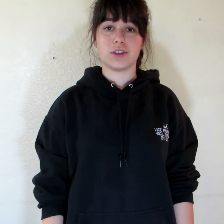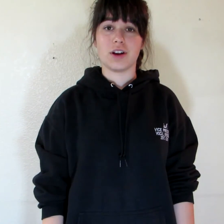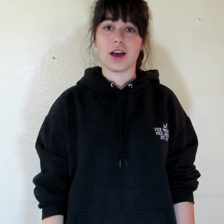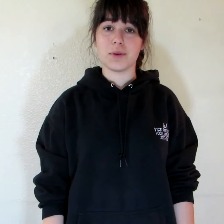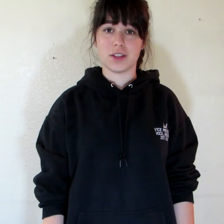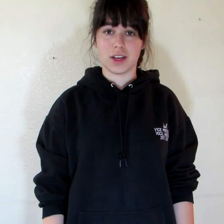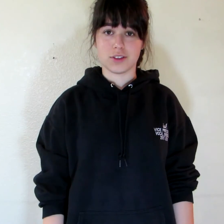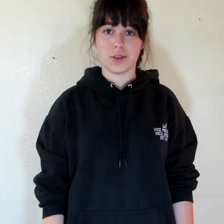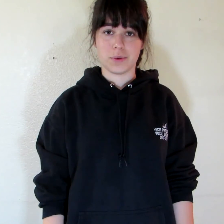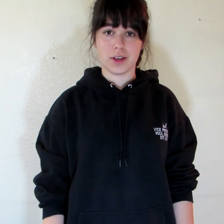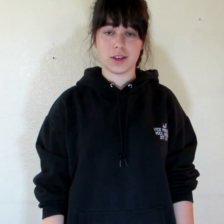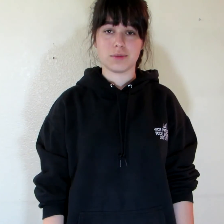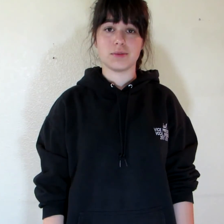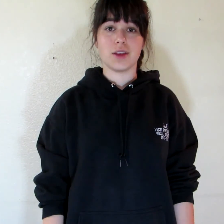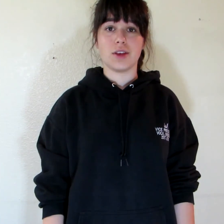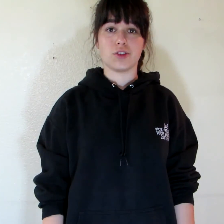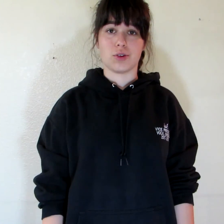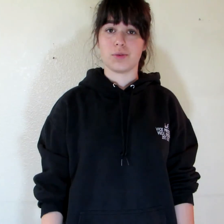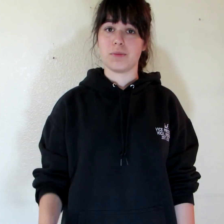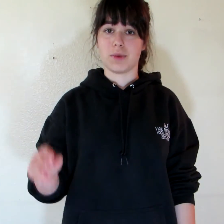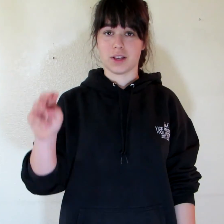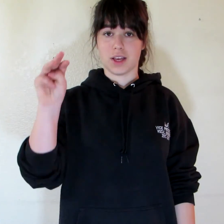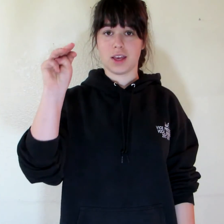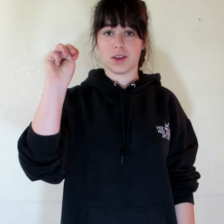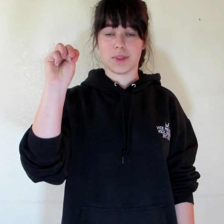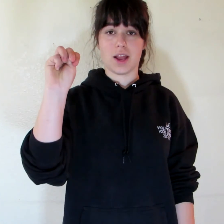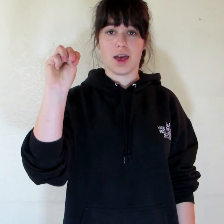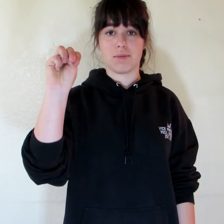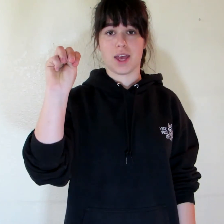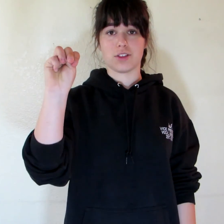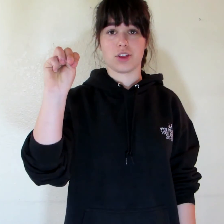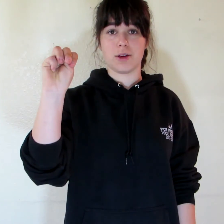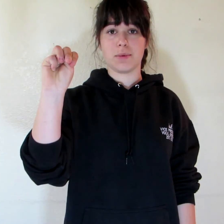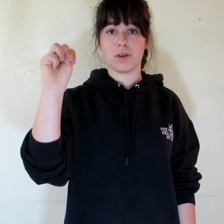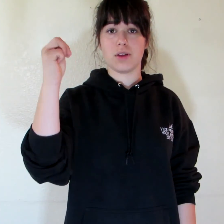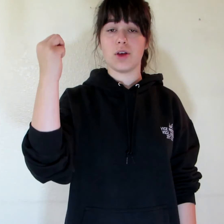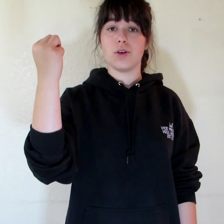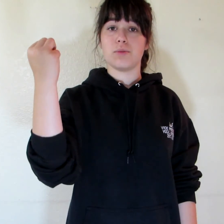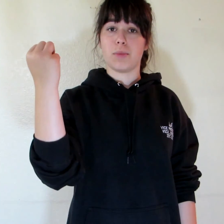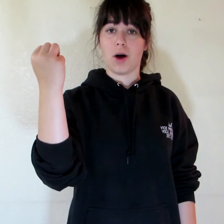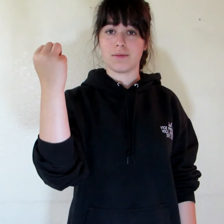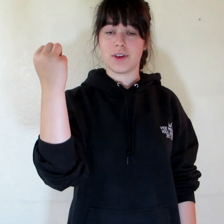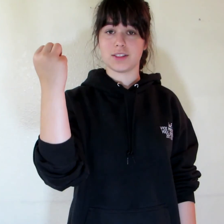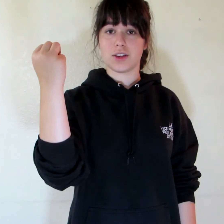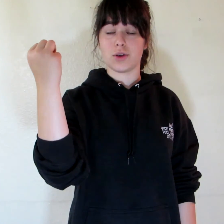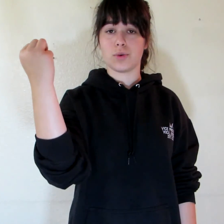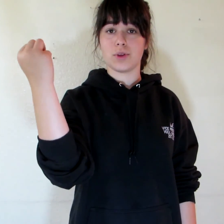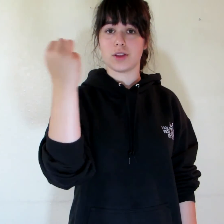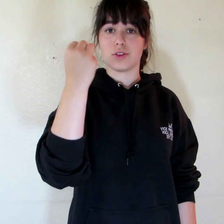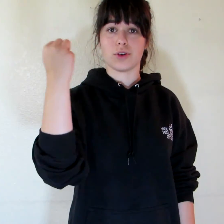starting out with the days of the week. So Monday with an M hand shape, palm facing you, circle